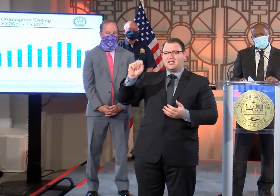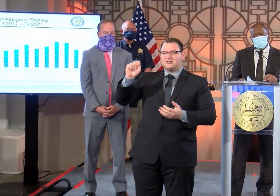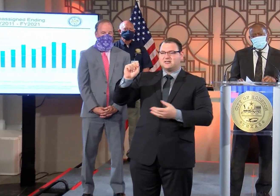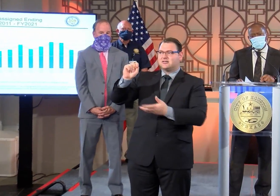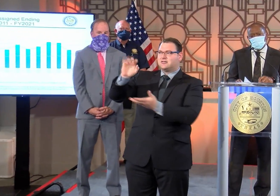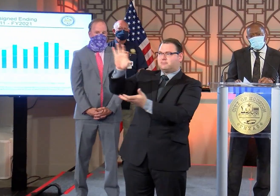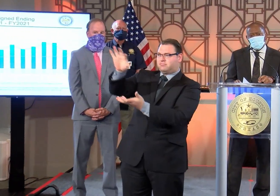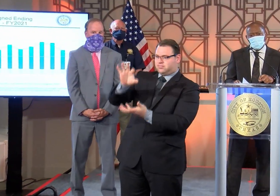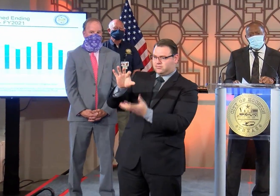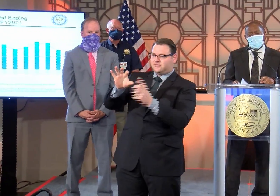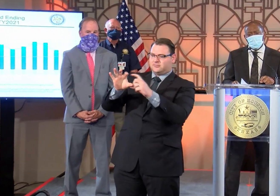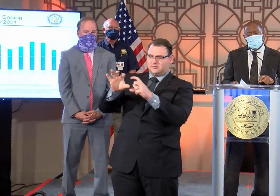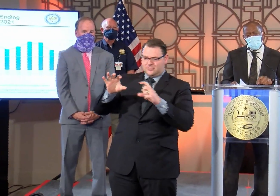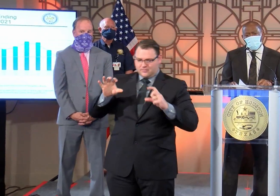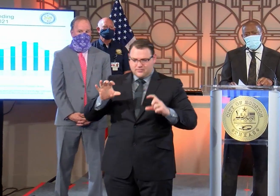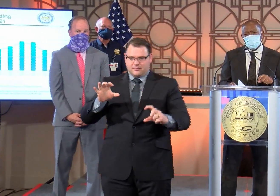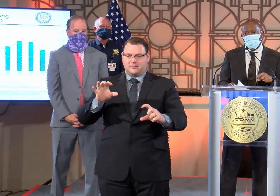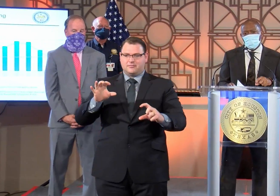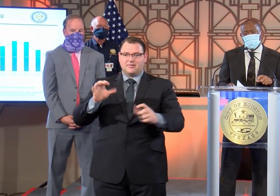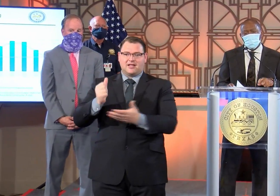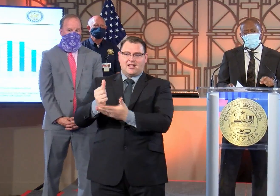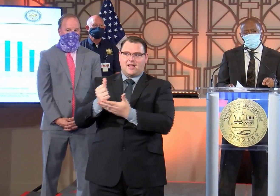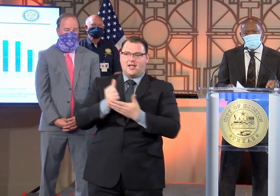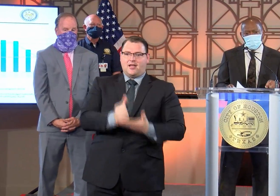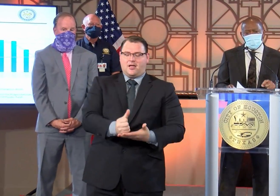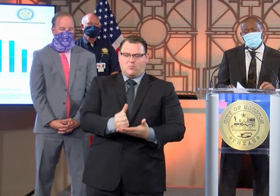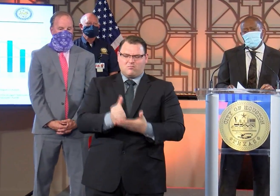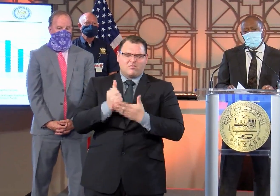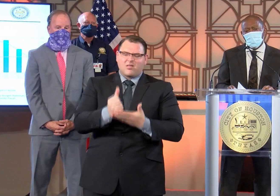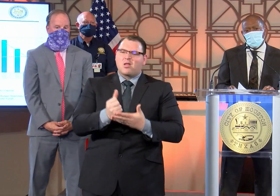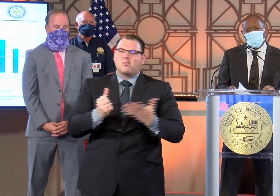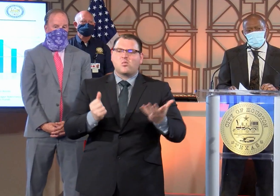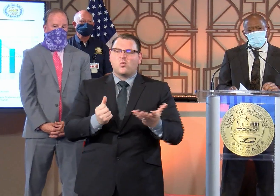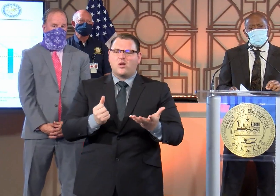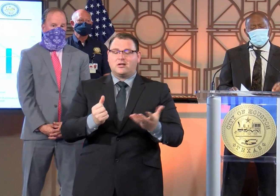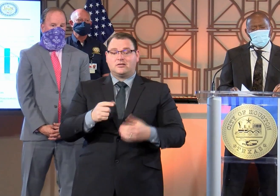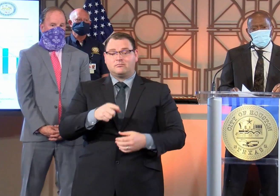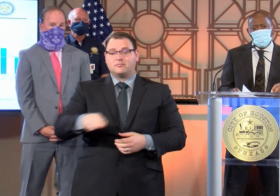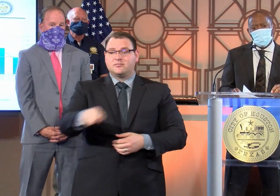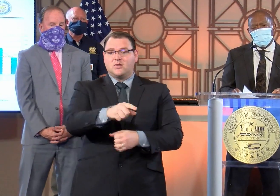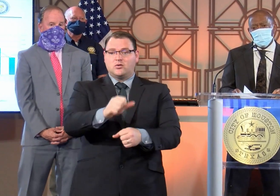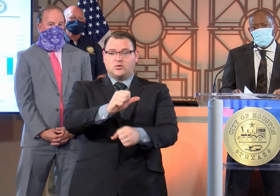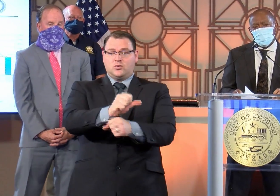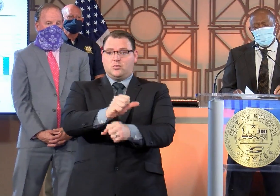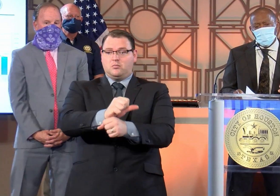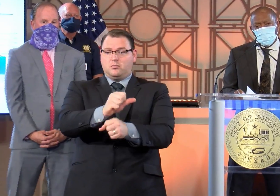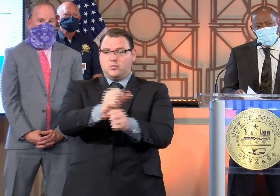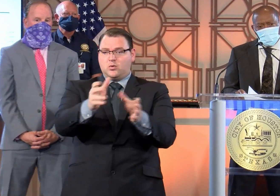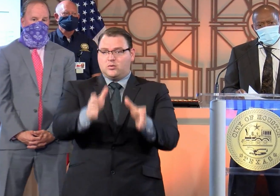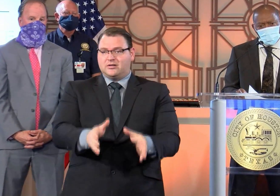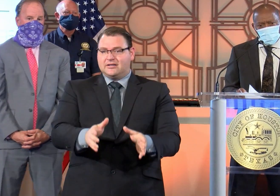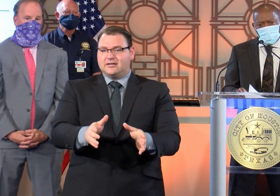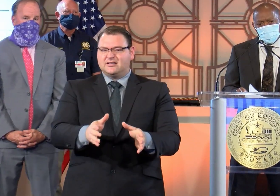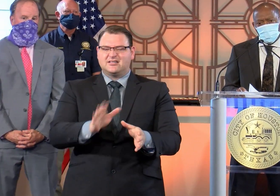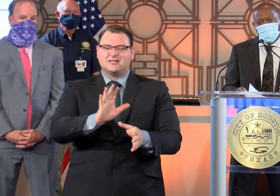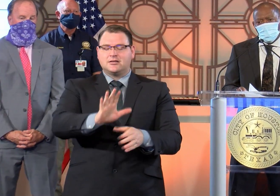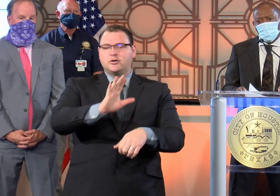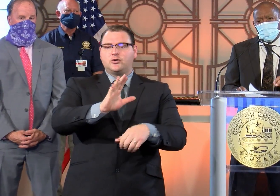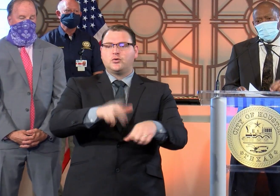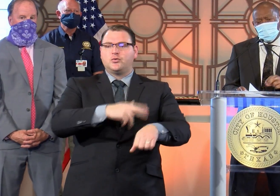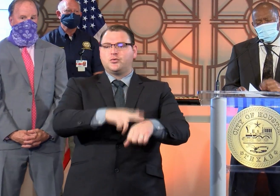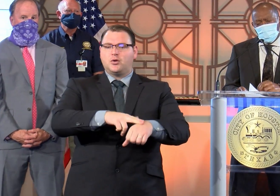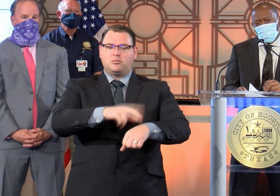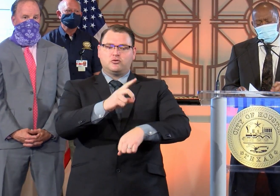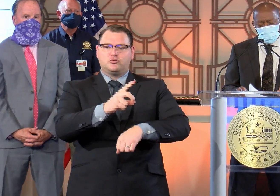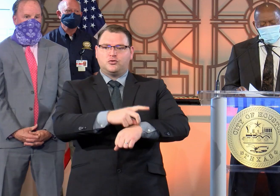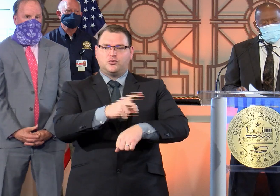but possibly to recover costs where employees were redeployed from their regular duties